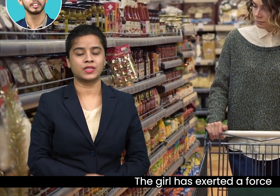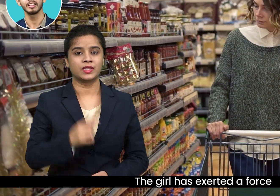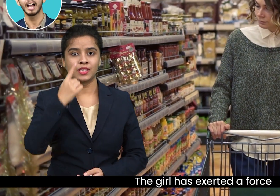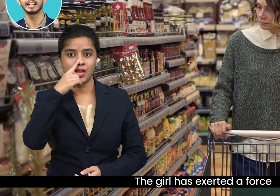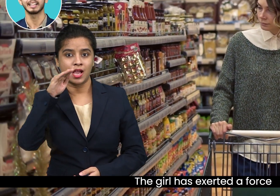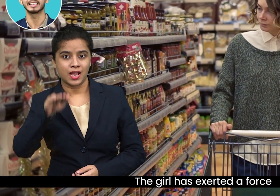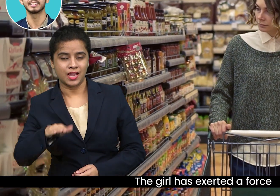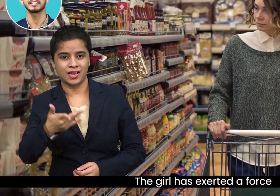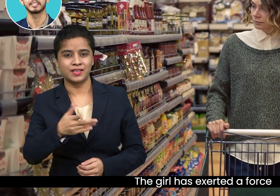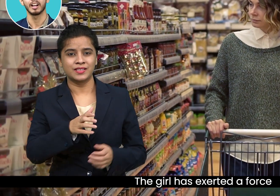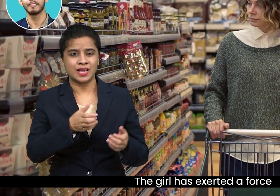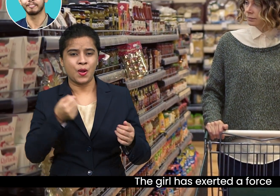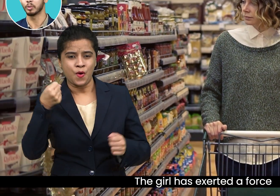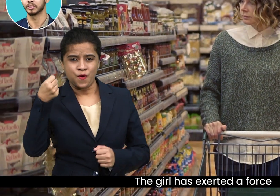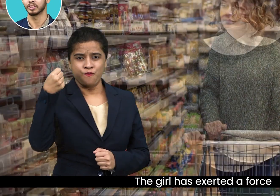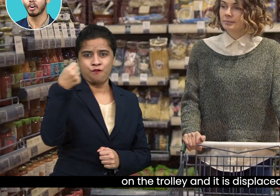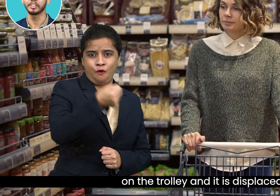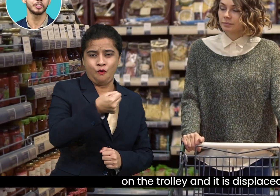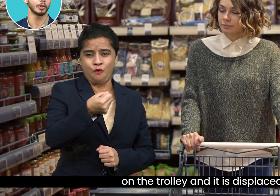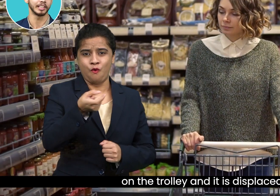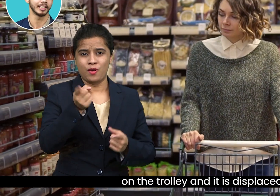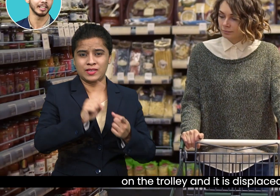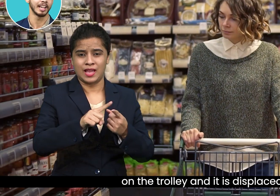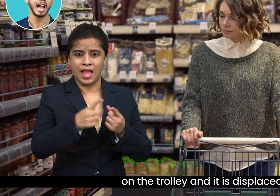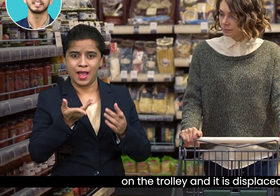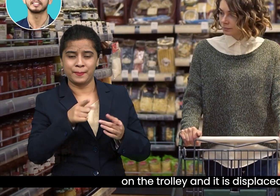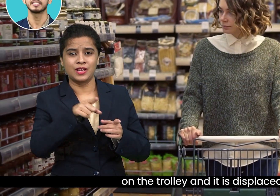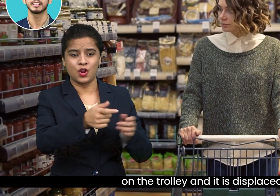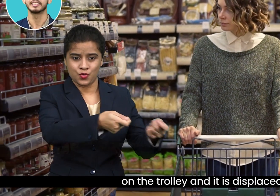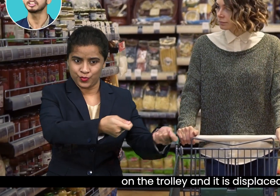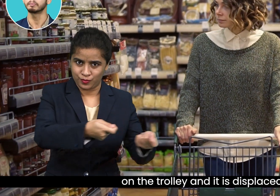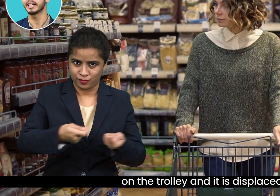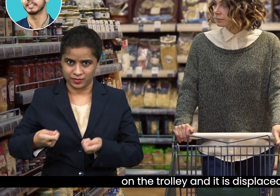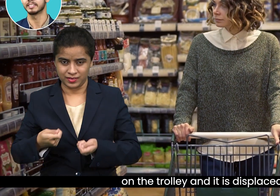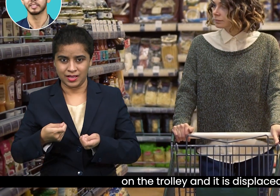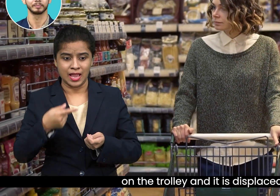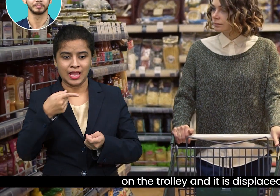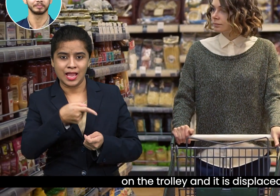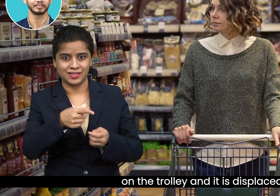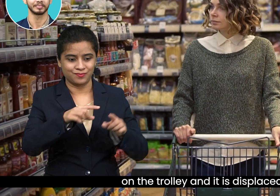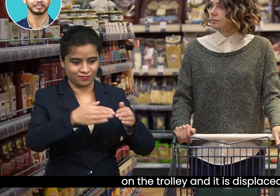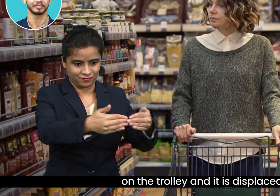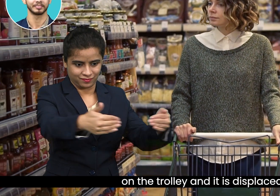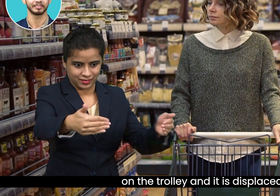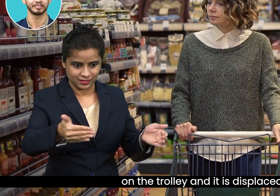The girl has exerted a force on the trolley and it is displaced.